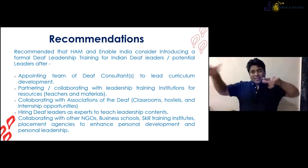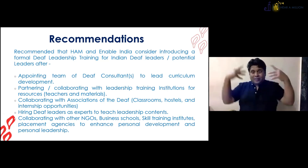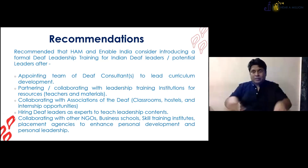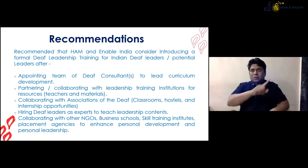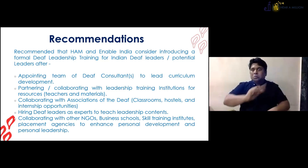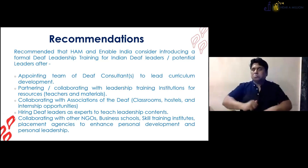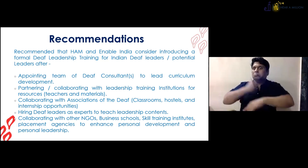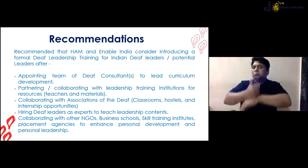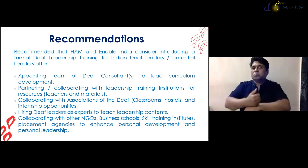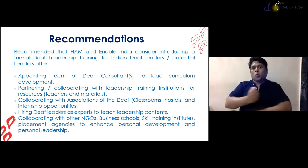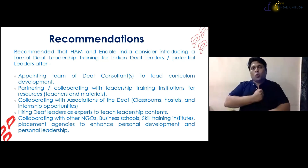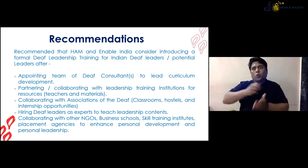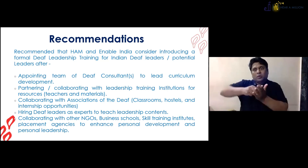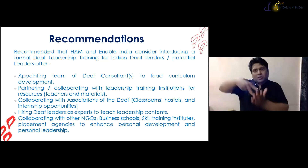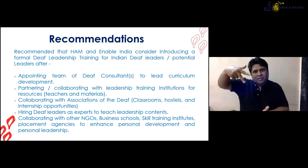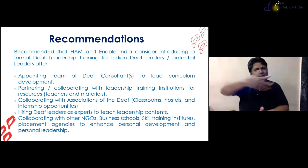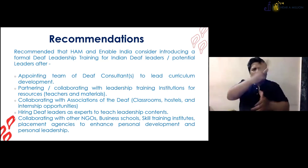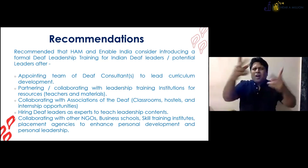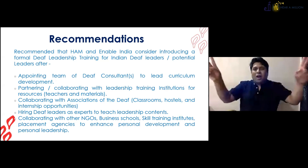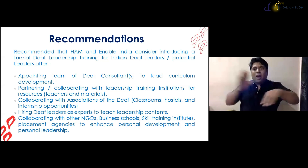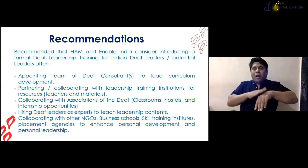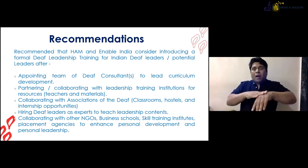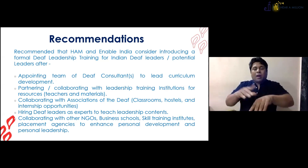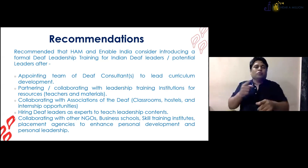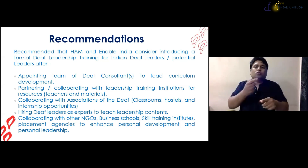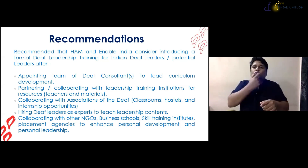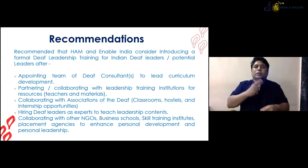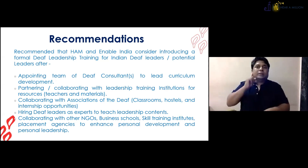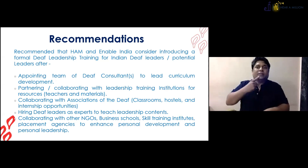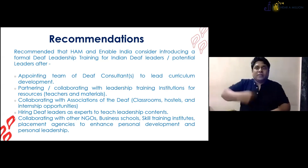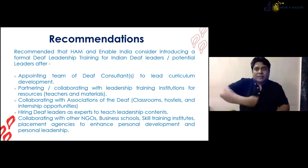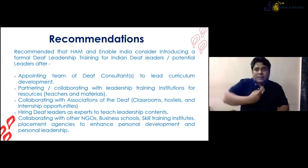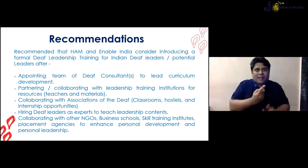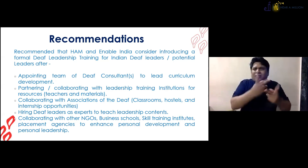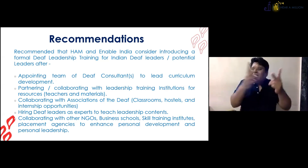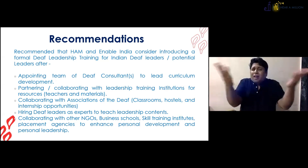So 8 to 15 people who will be going out and coming out, like ICED, etc.